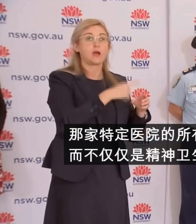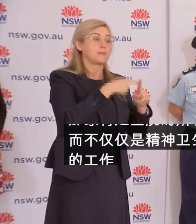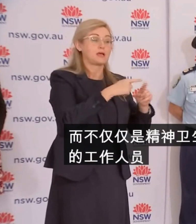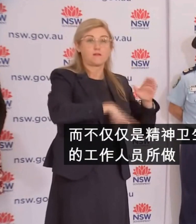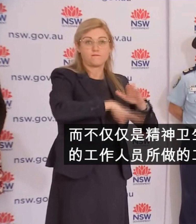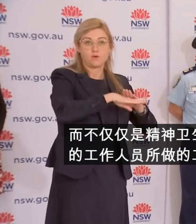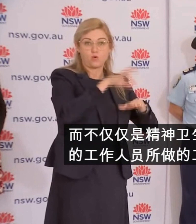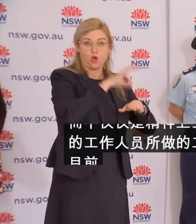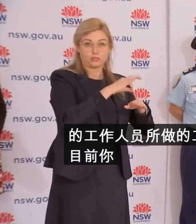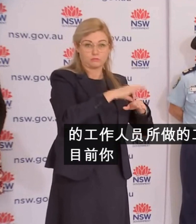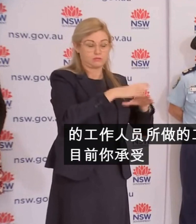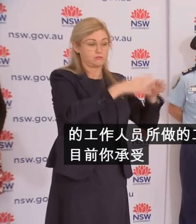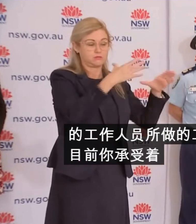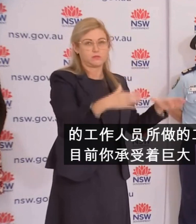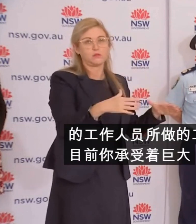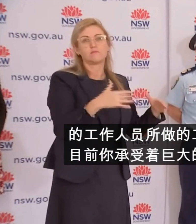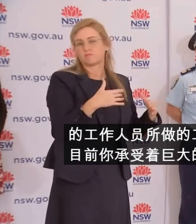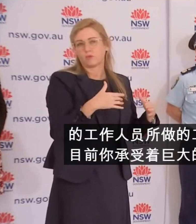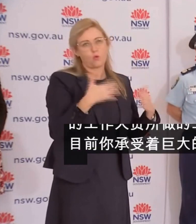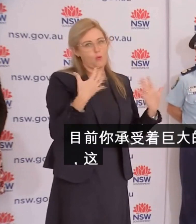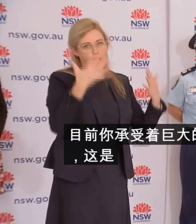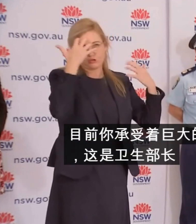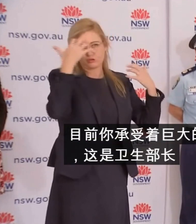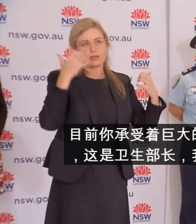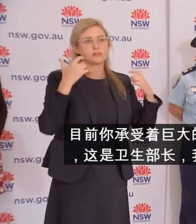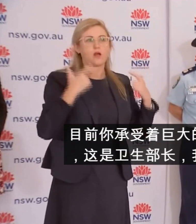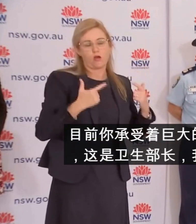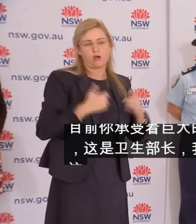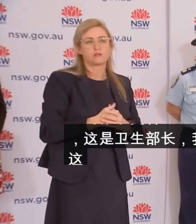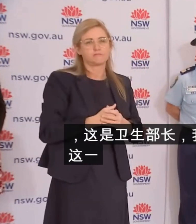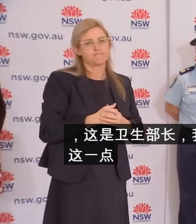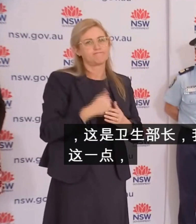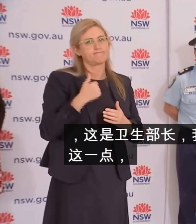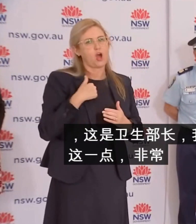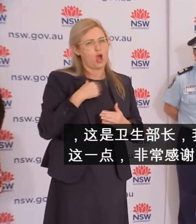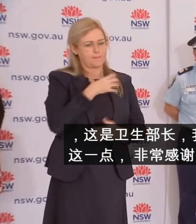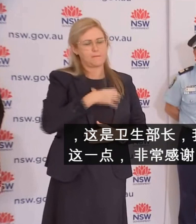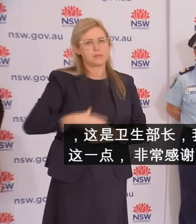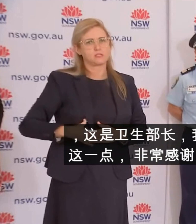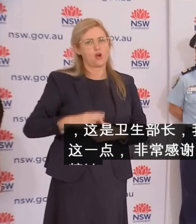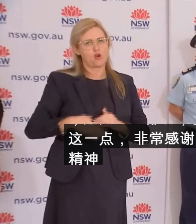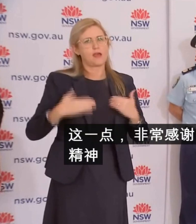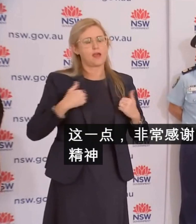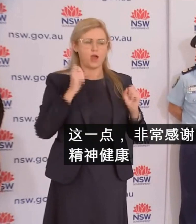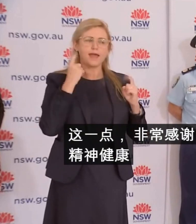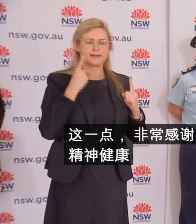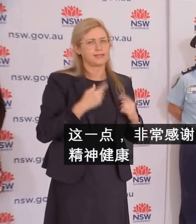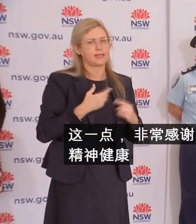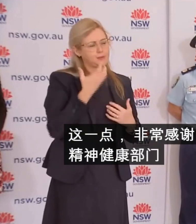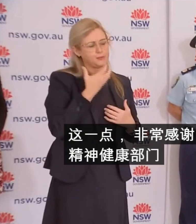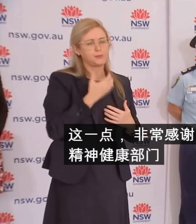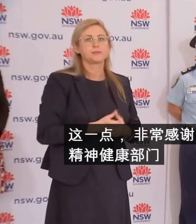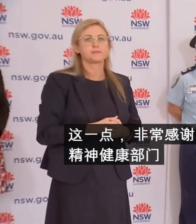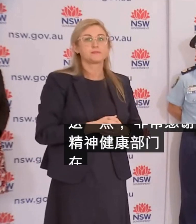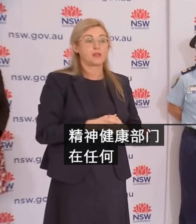health unit, for the work you're doing, because there's enormous pressure on you at the moment, and as Health Minister I understand that, and thank you very much. The mental health unit